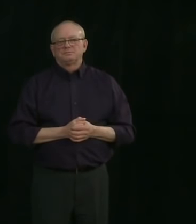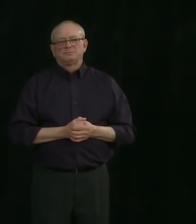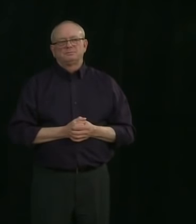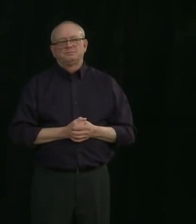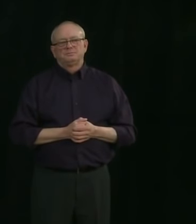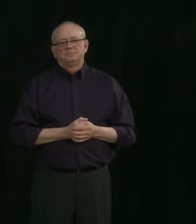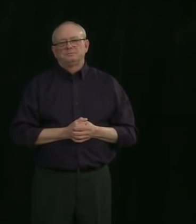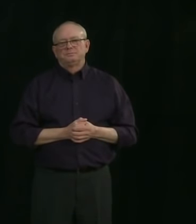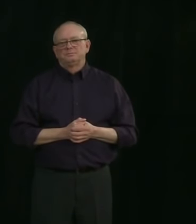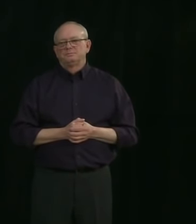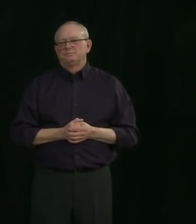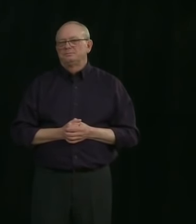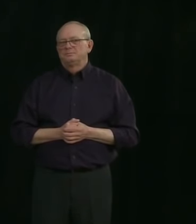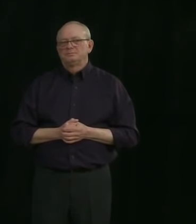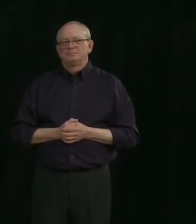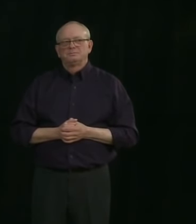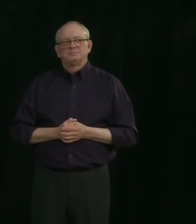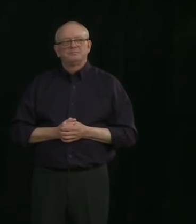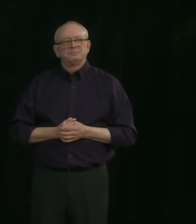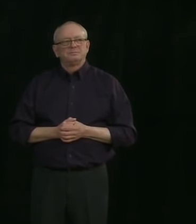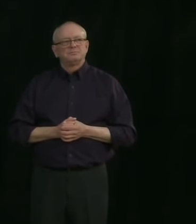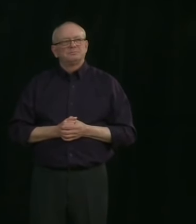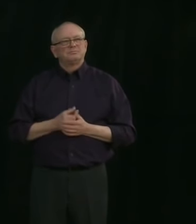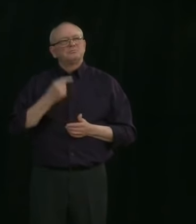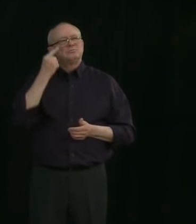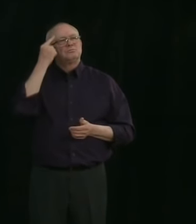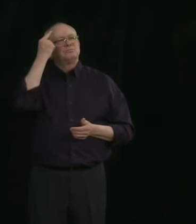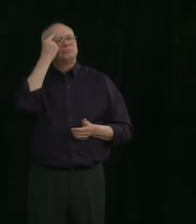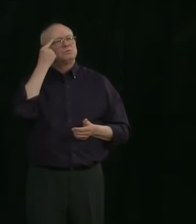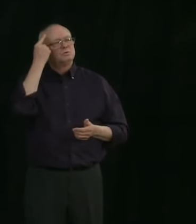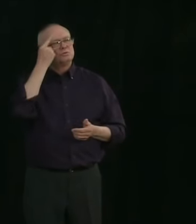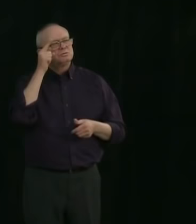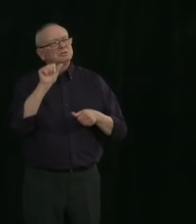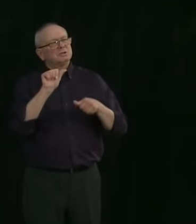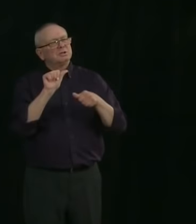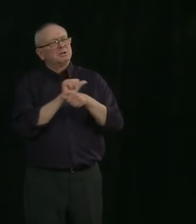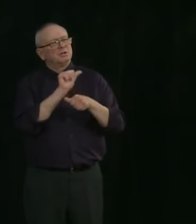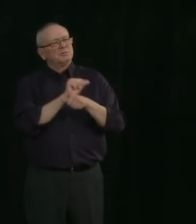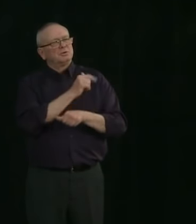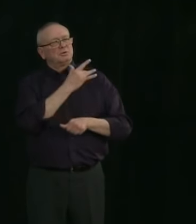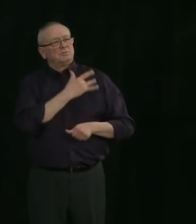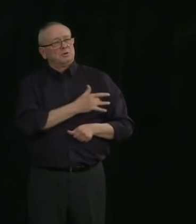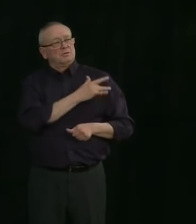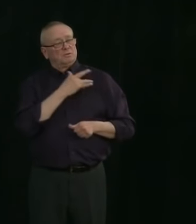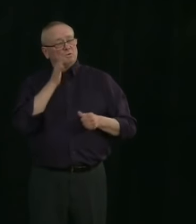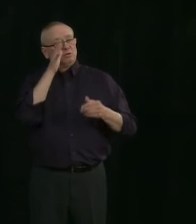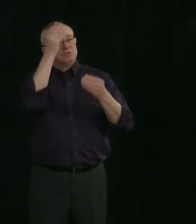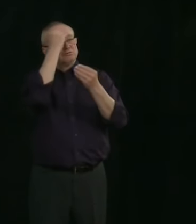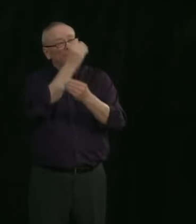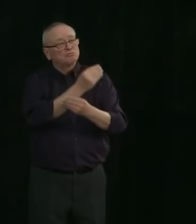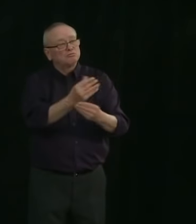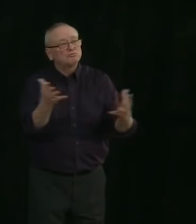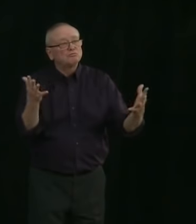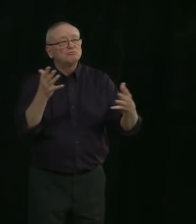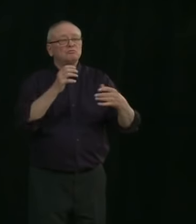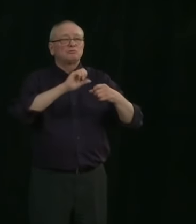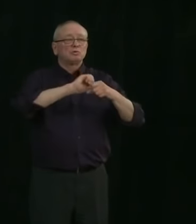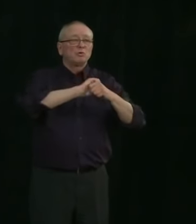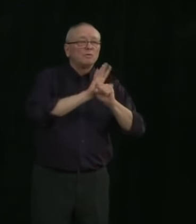planning to publicly report any cases of COVID-19 in homeless shelters in Alberta? or is this something you're already